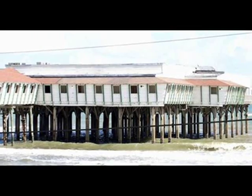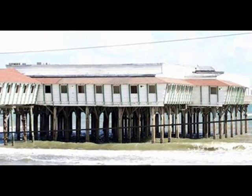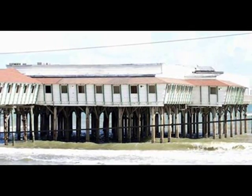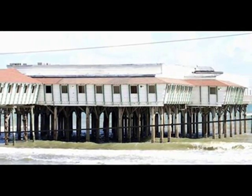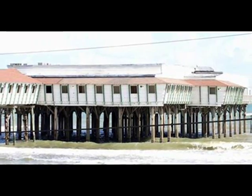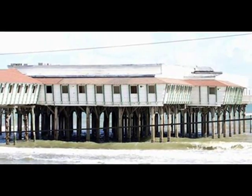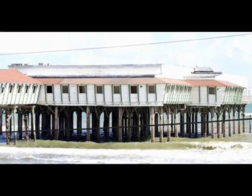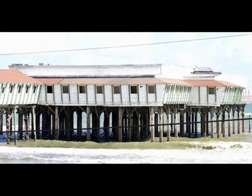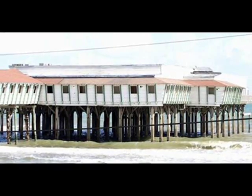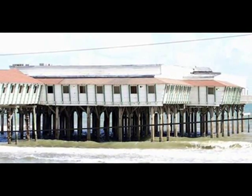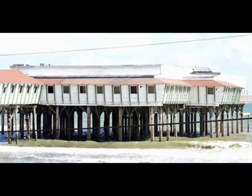the window